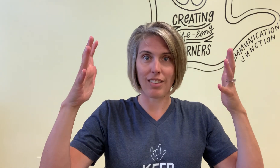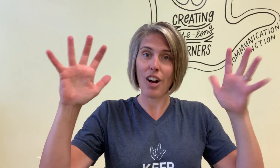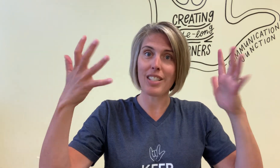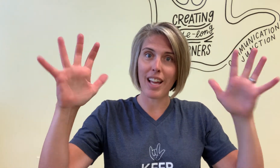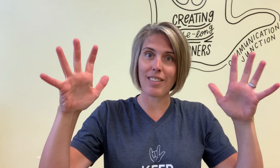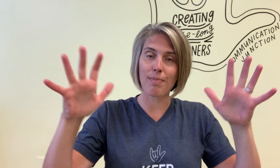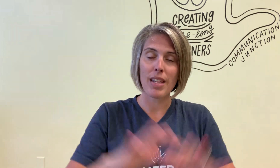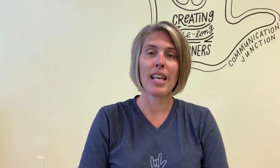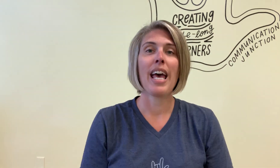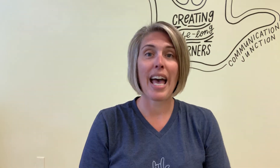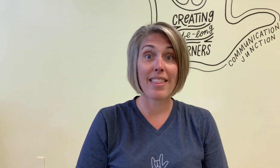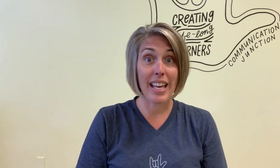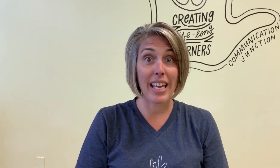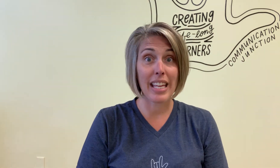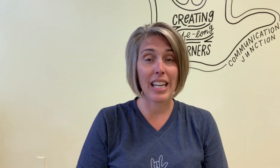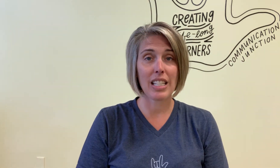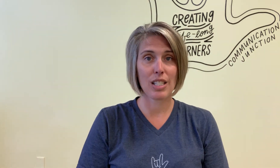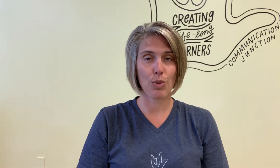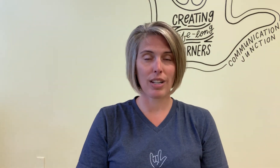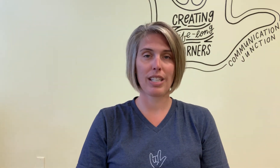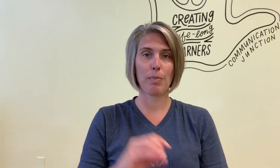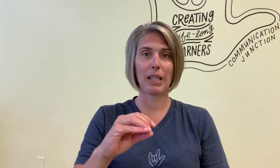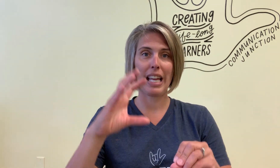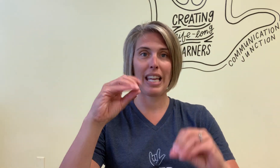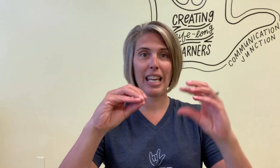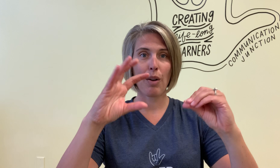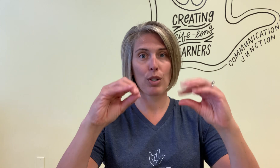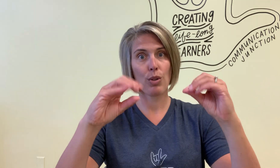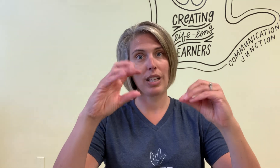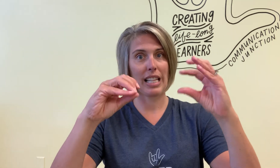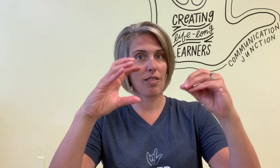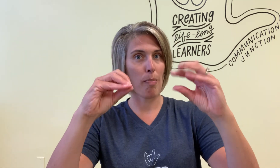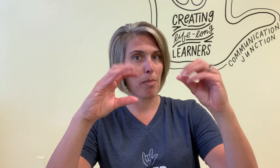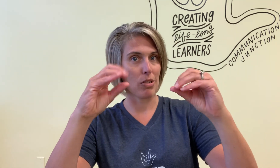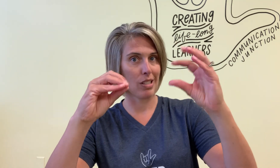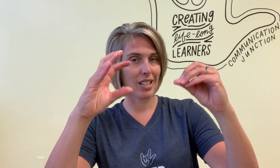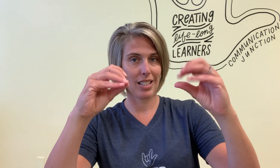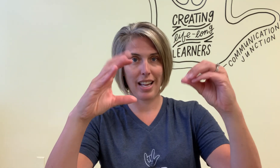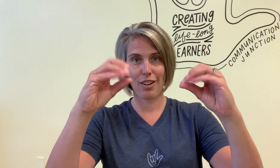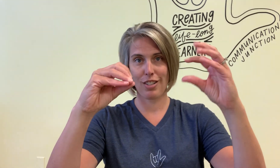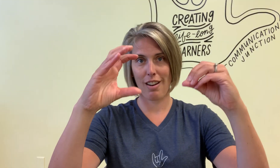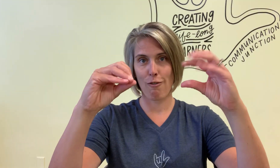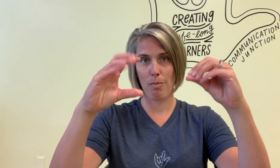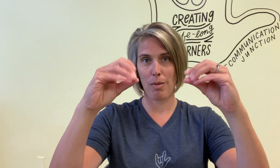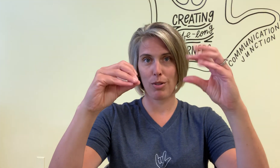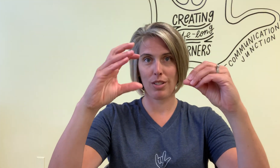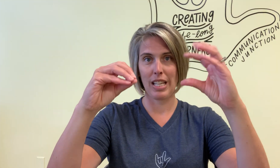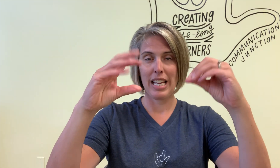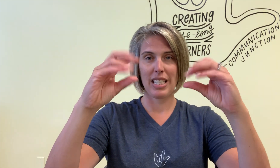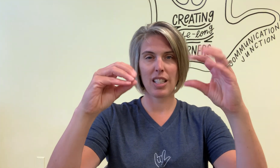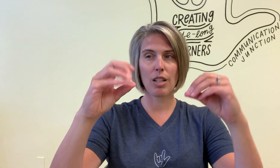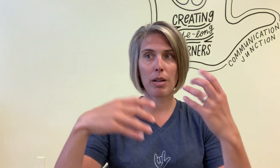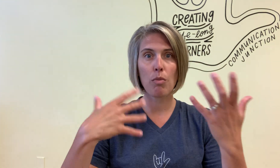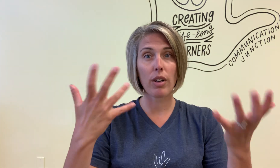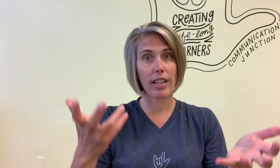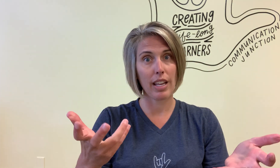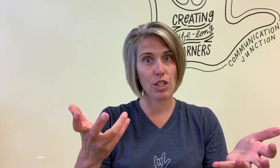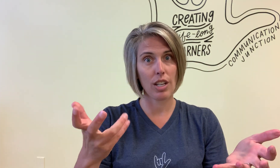all done. And then since we're outside playing and we're doing lots of bubbles, let's add our sign for bubbles. It's a little bit more engaging and